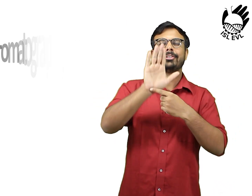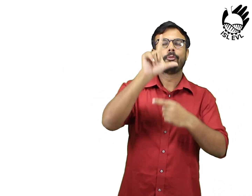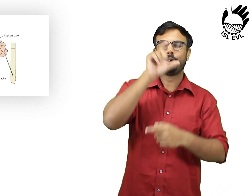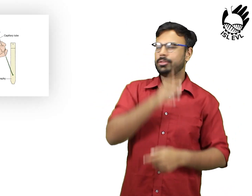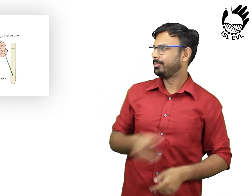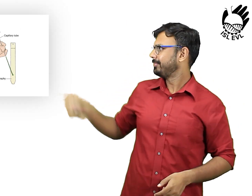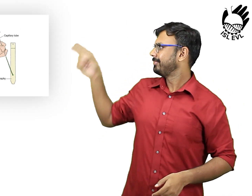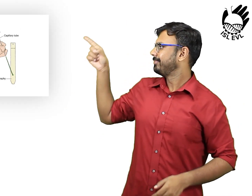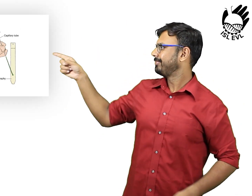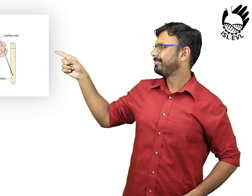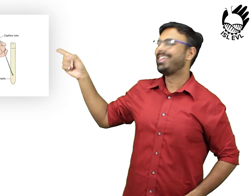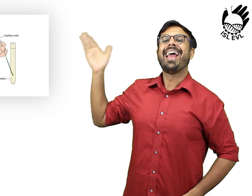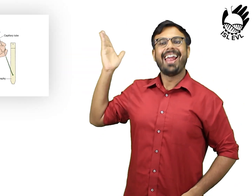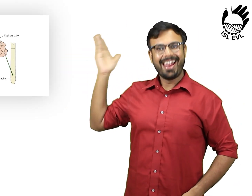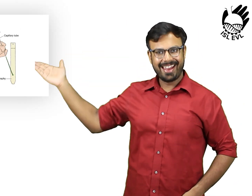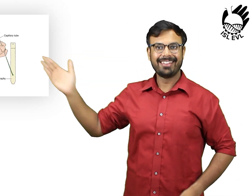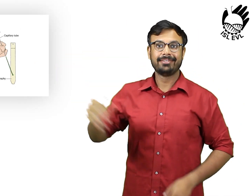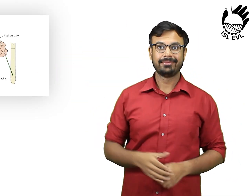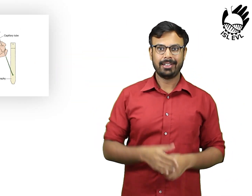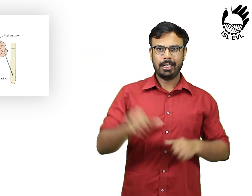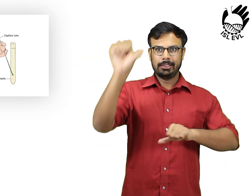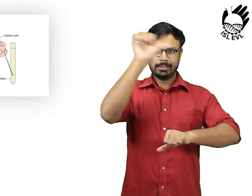This technique is used to separate